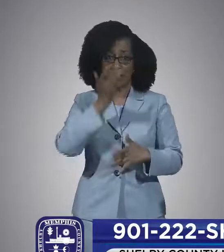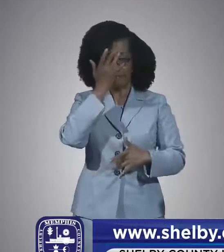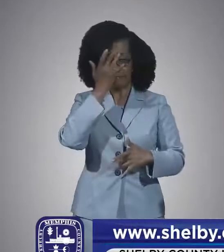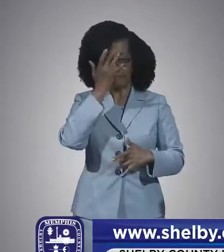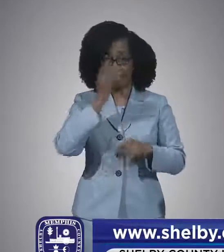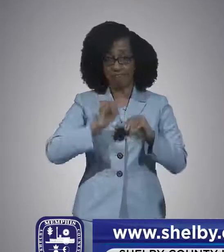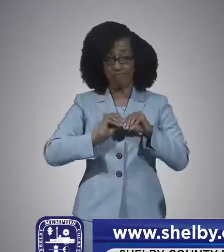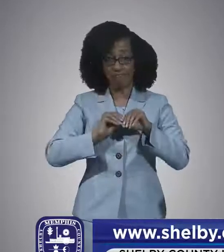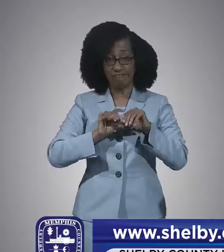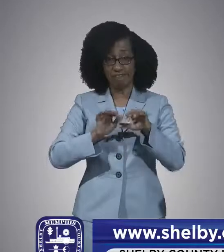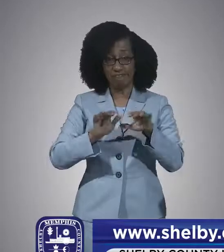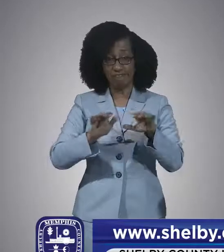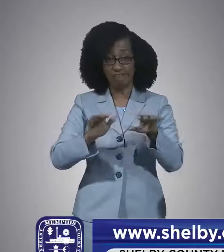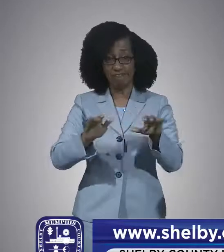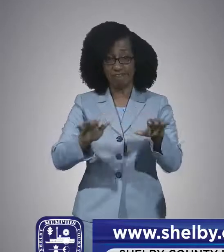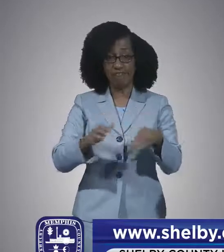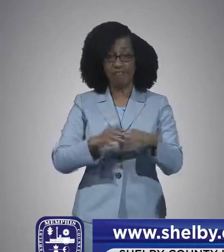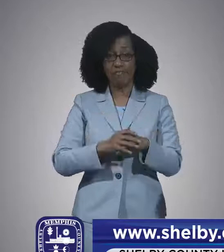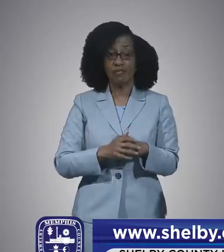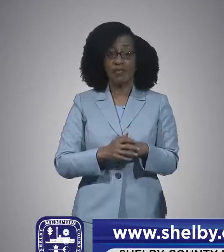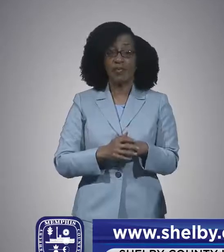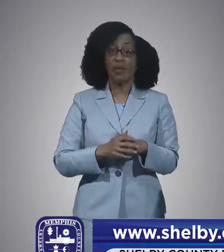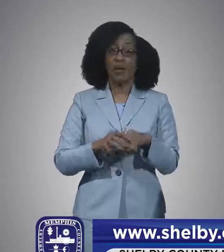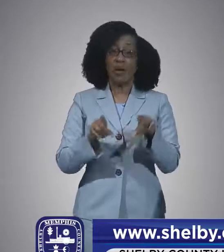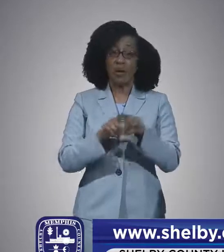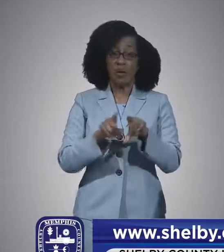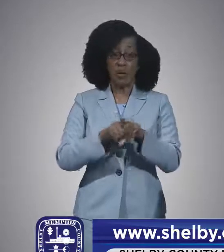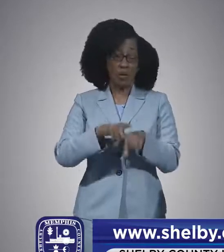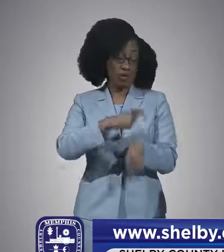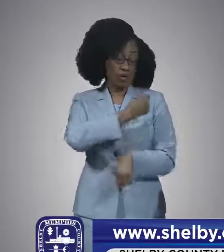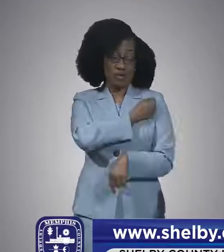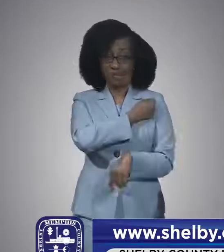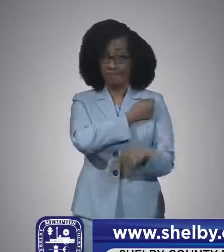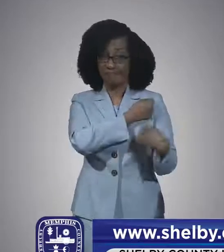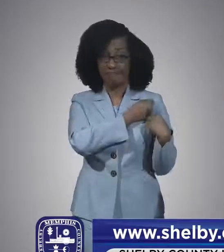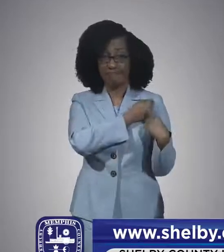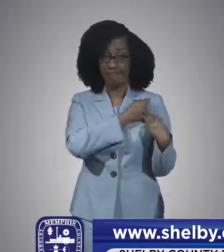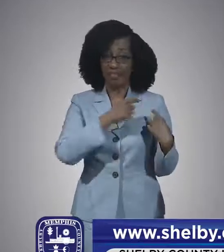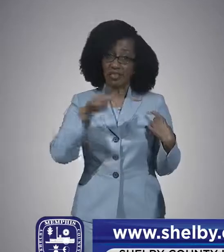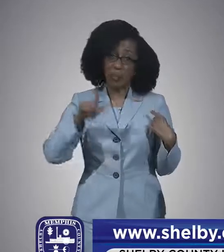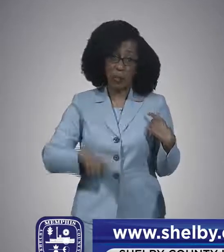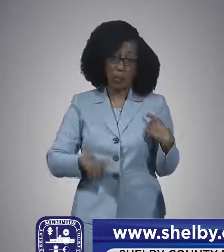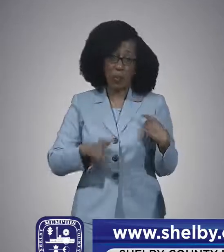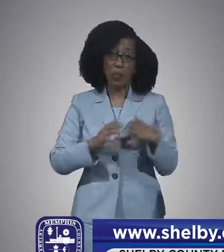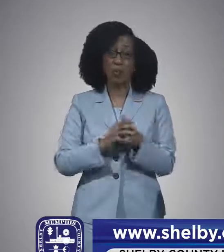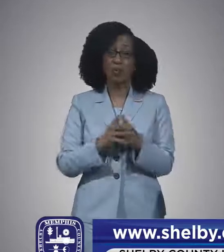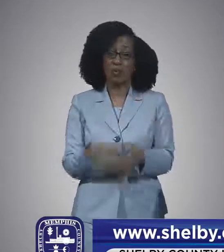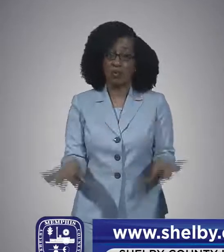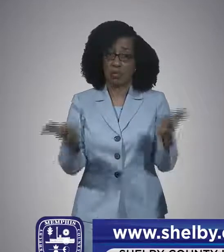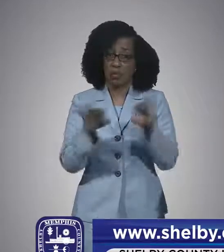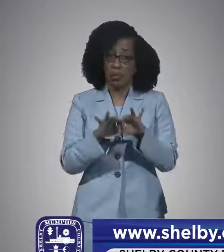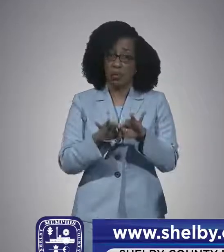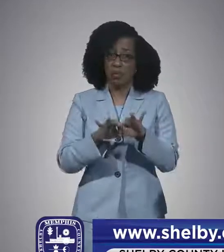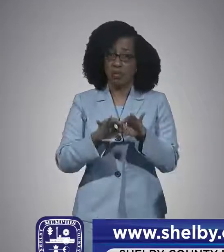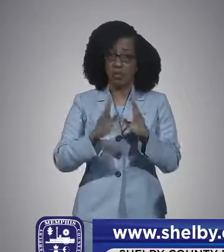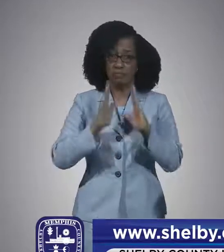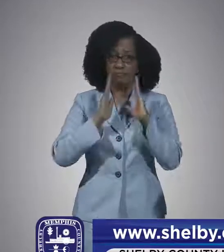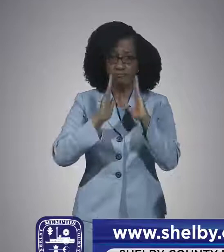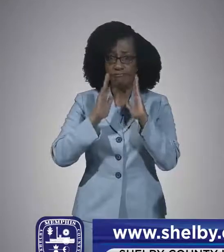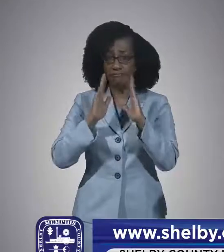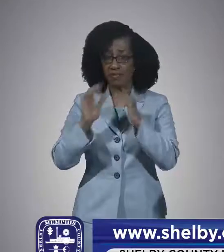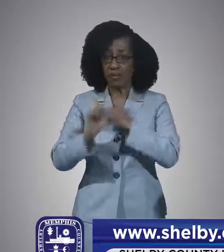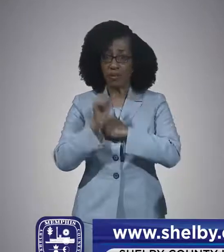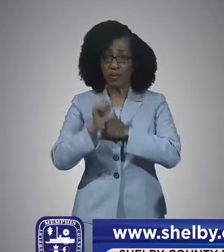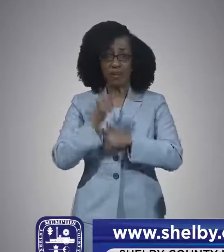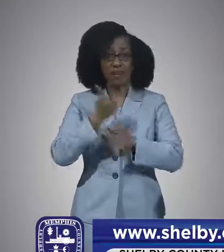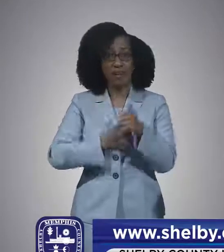low vaccination rate, and that means we really need to be paying attention to what our level of risk is every time we go